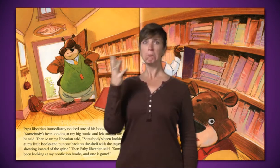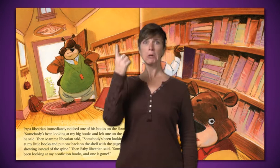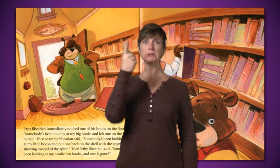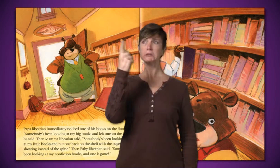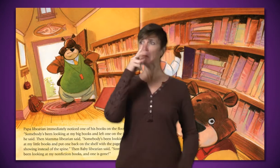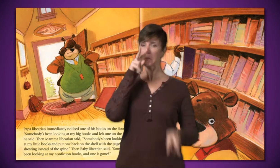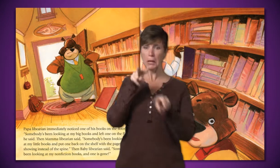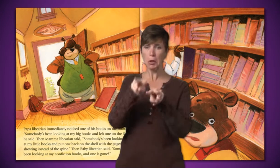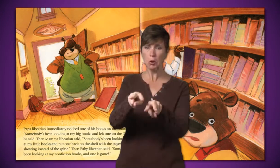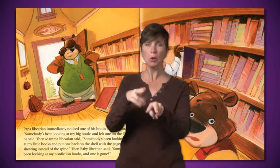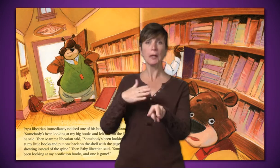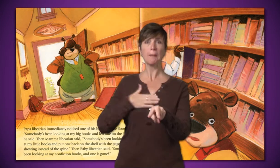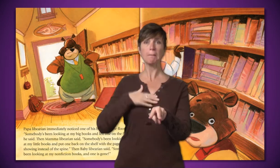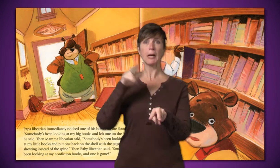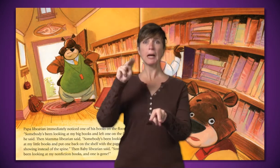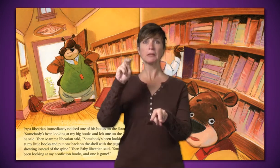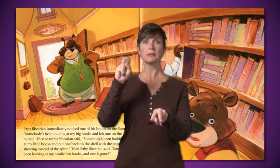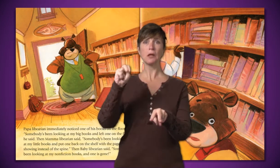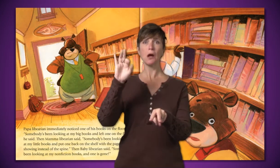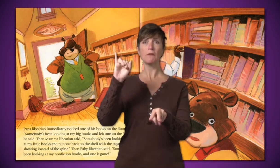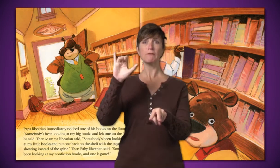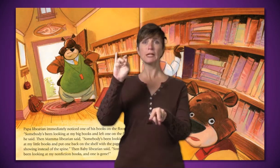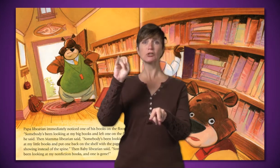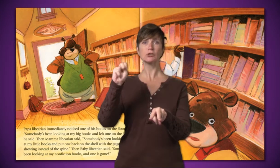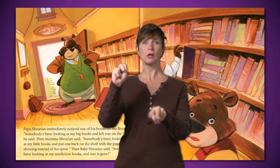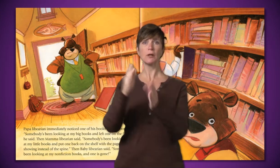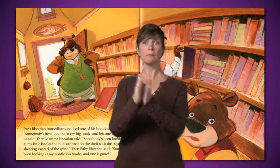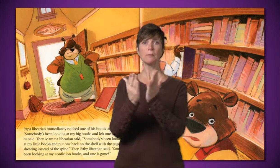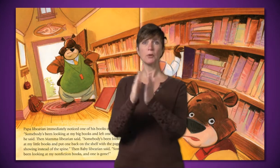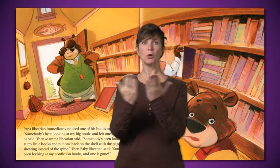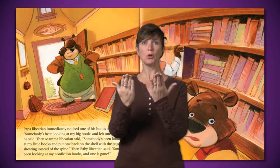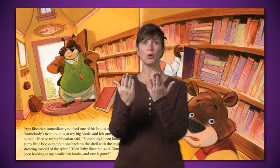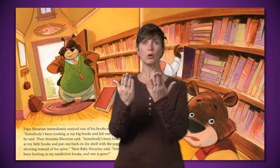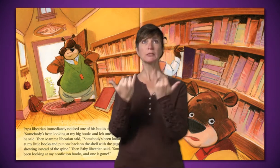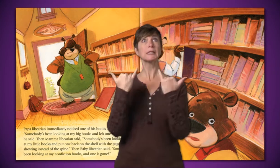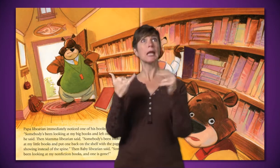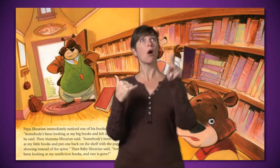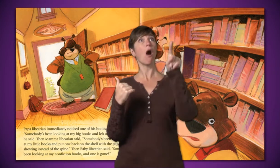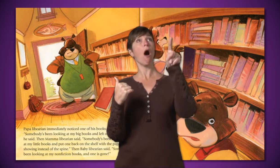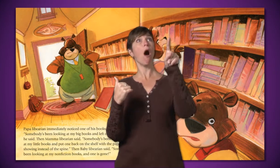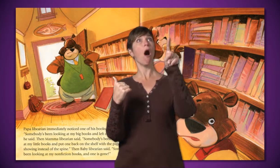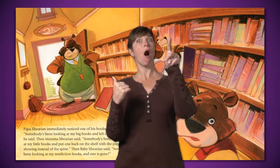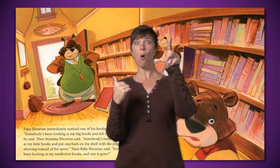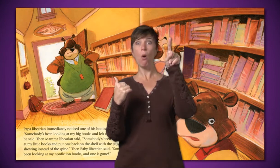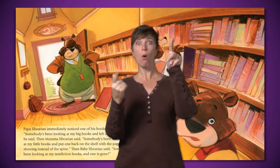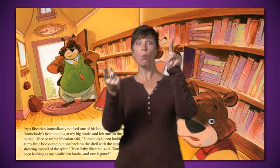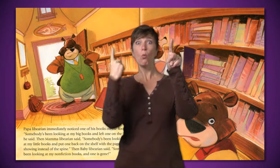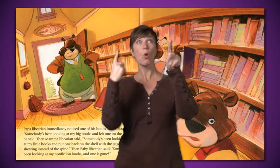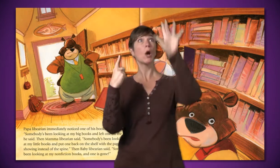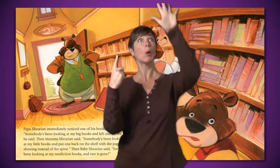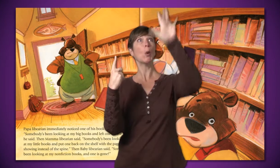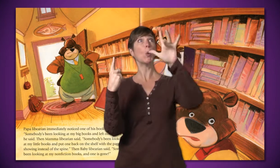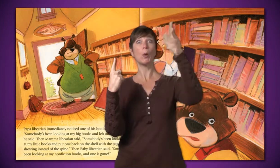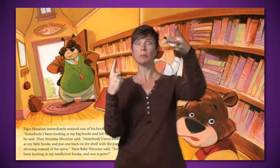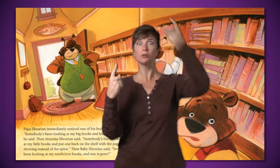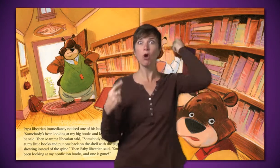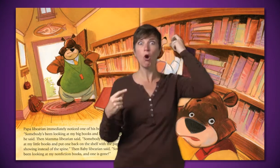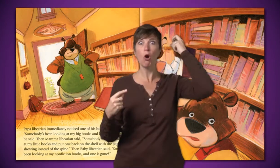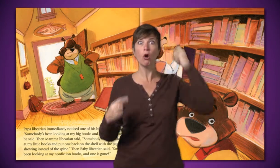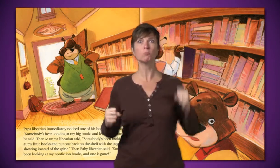Then Baby Libearian said, "Somebody's been looking at my nonfiction books and one is